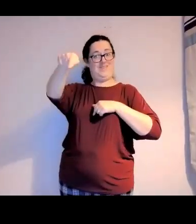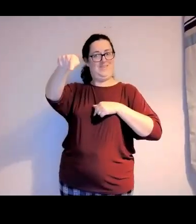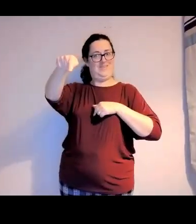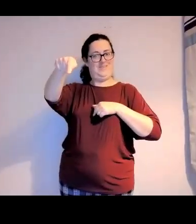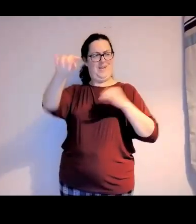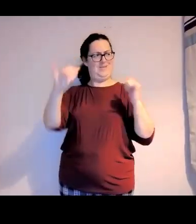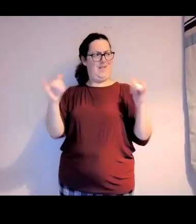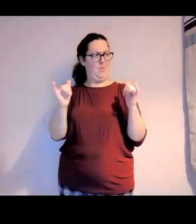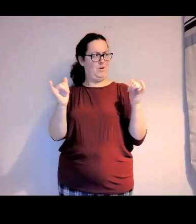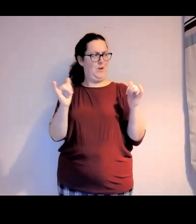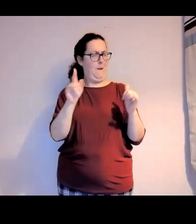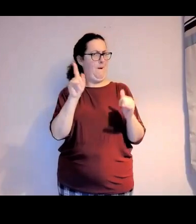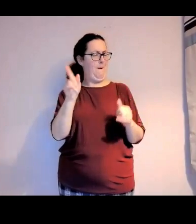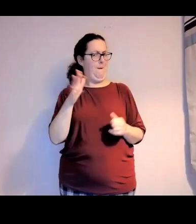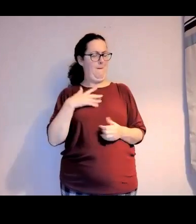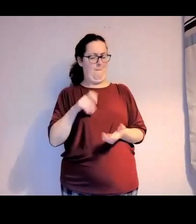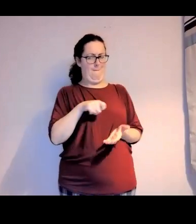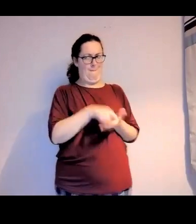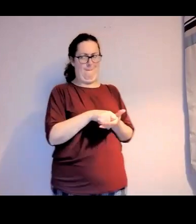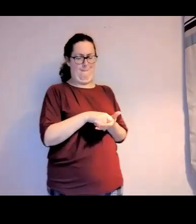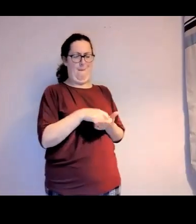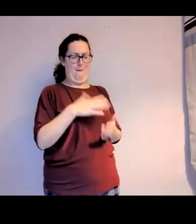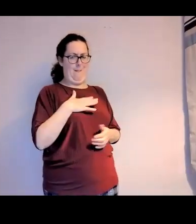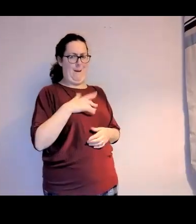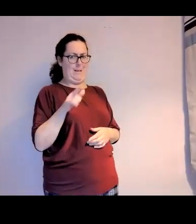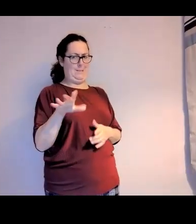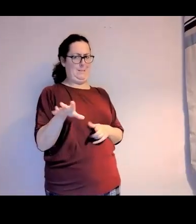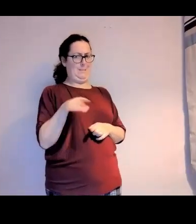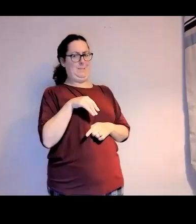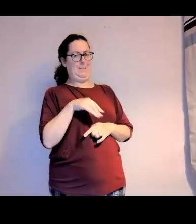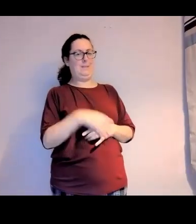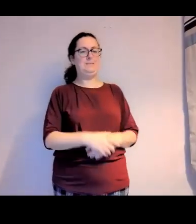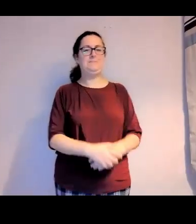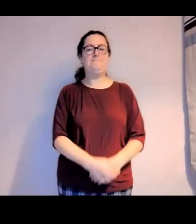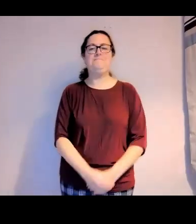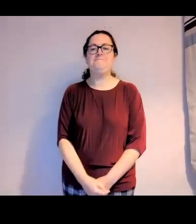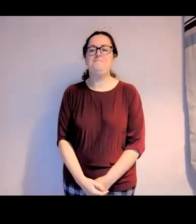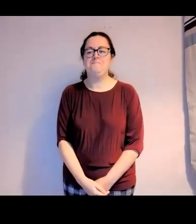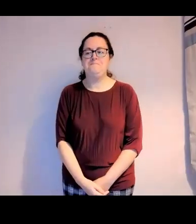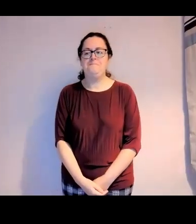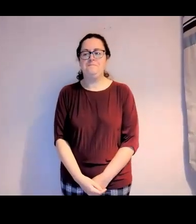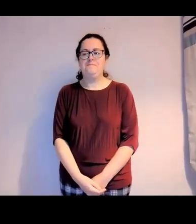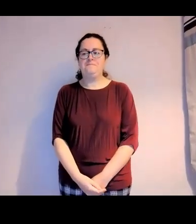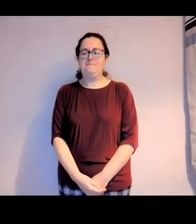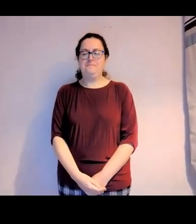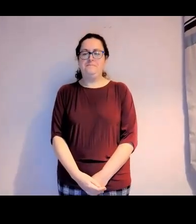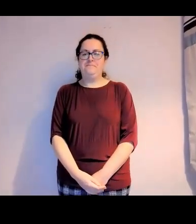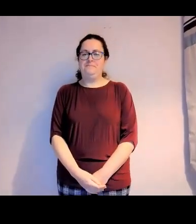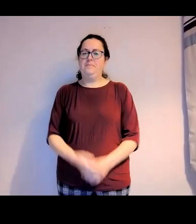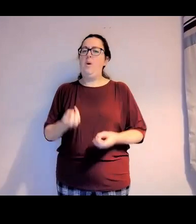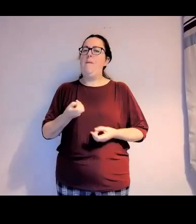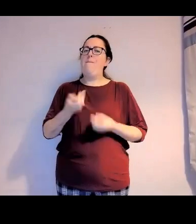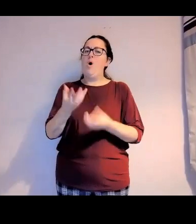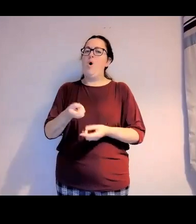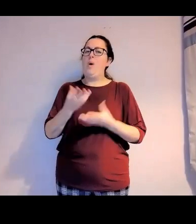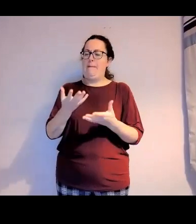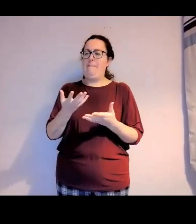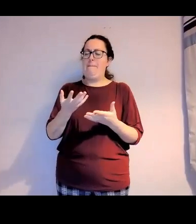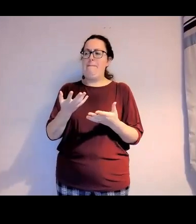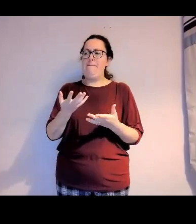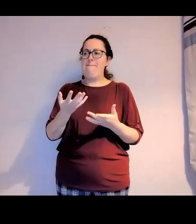I'll definitely take that one up. That sounds like an excellent idea. What I loved in this poem, we've seen the